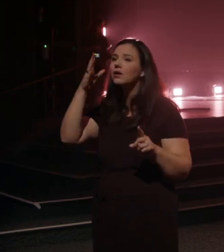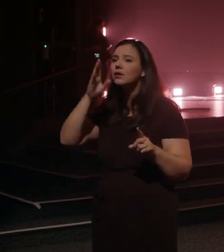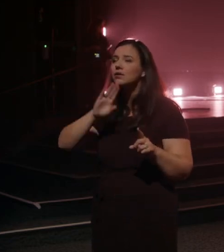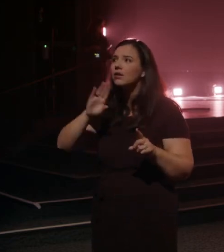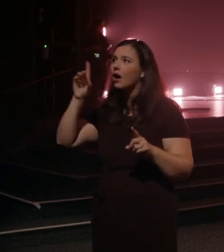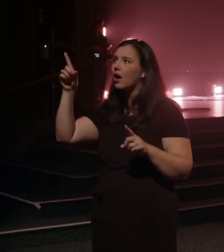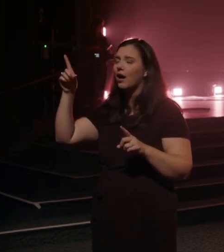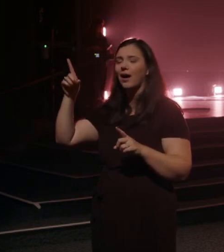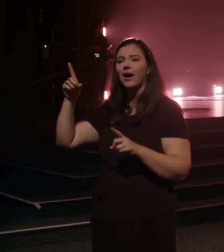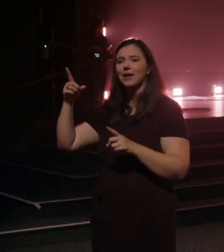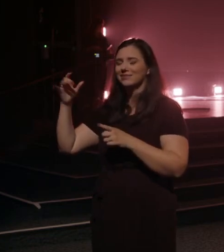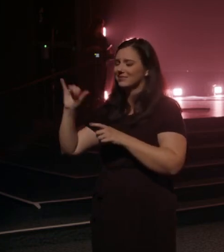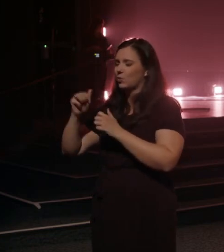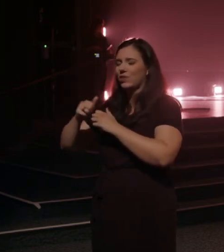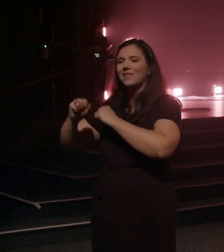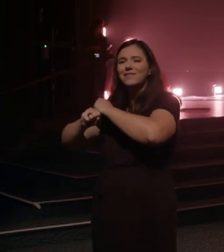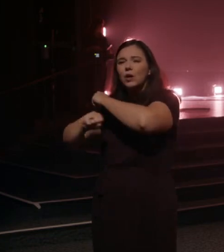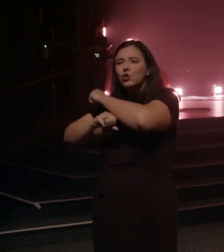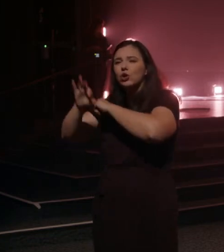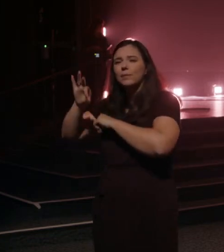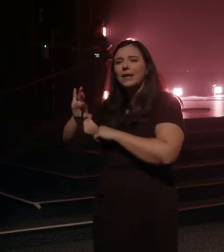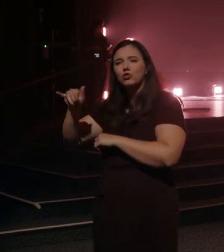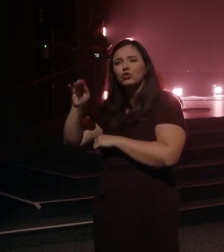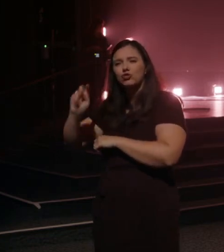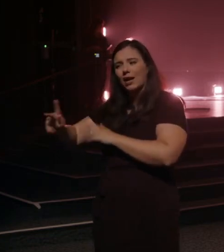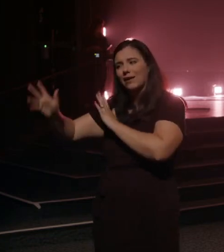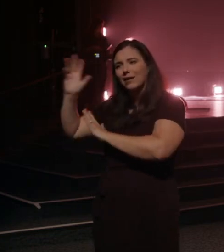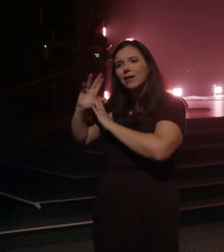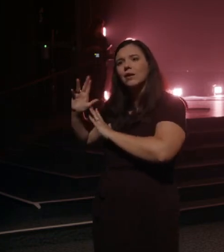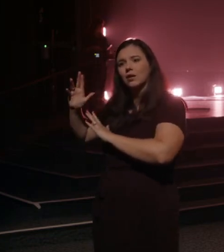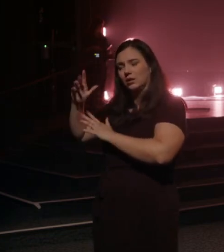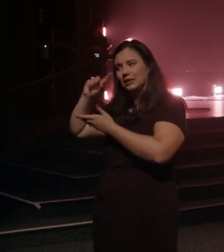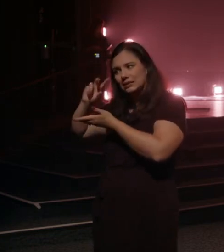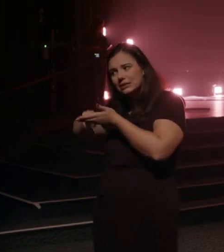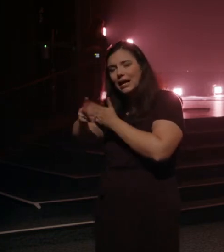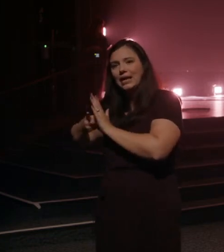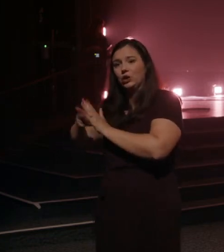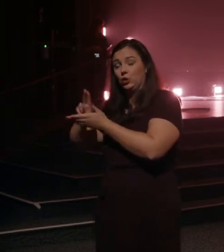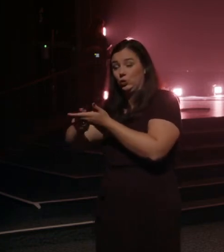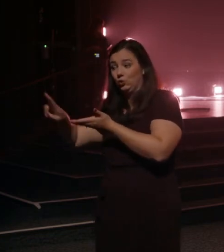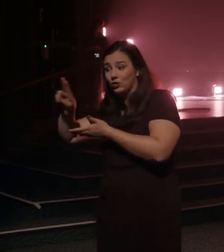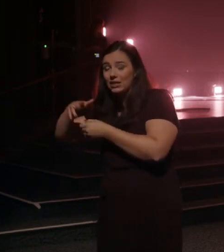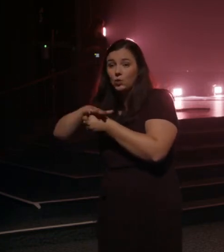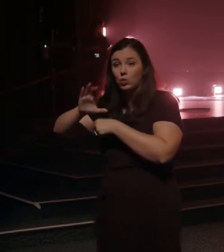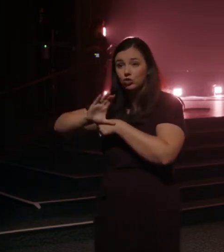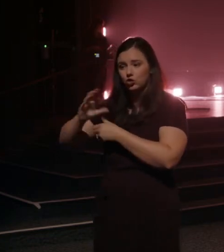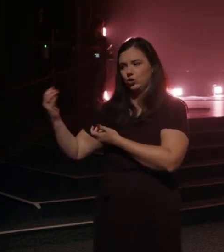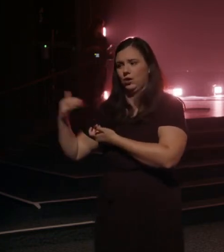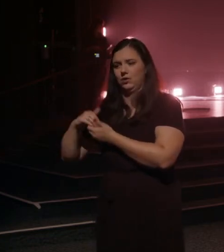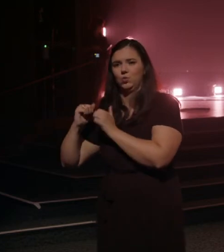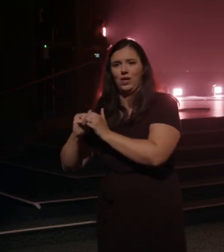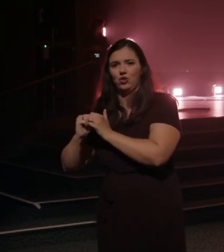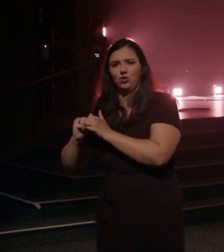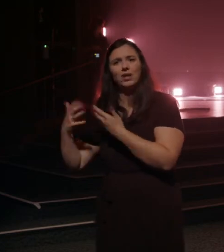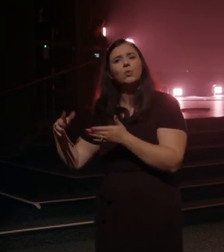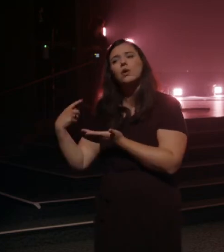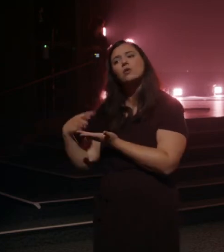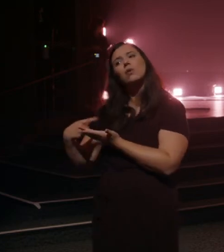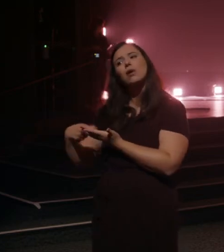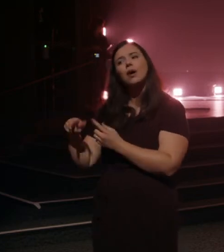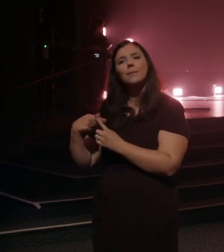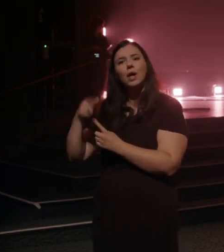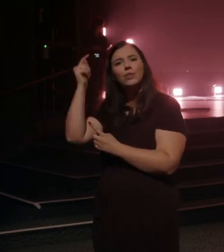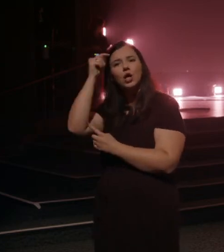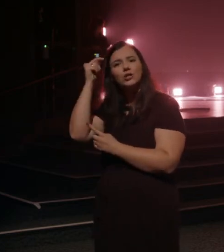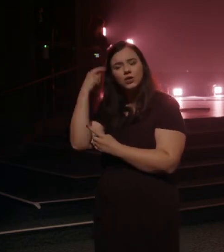our founder with Pastor Jack that the university and the local church would be in partnership together, because we don't wanna just talk about theology,